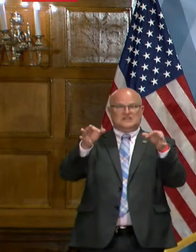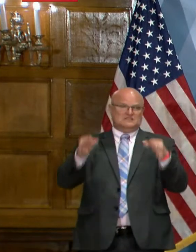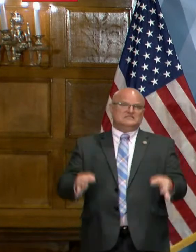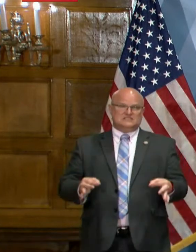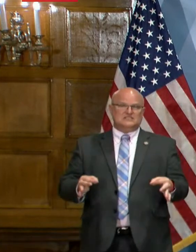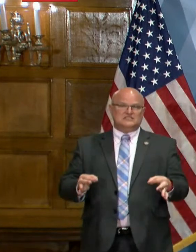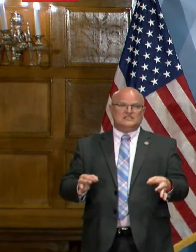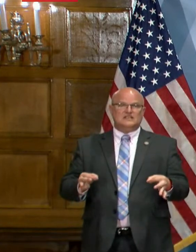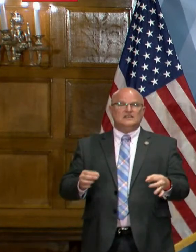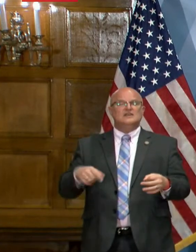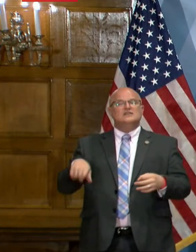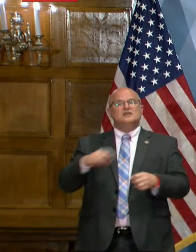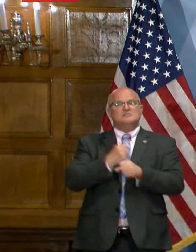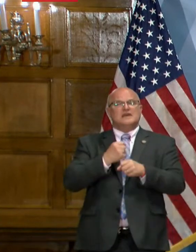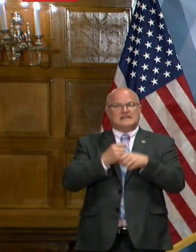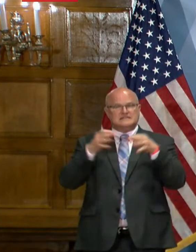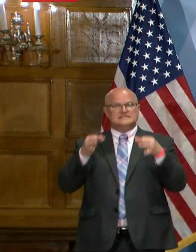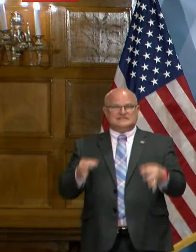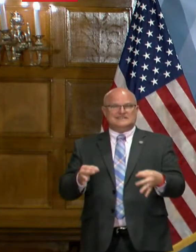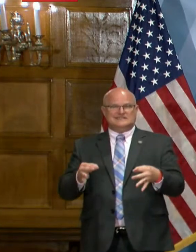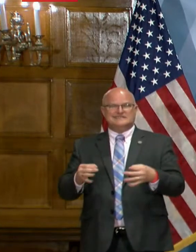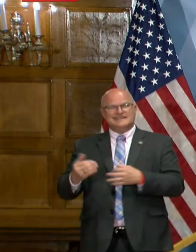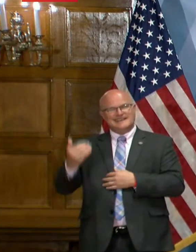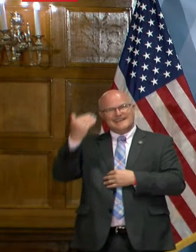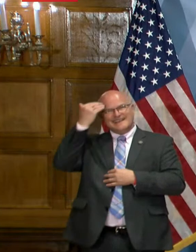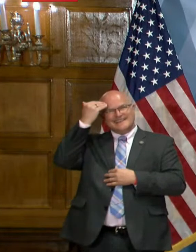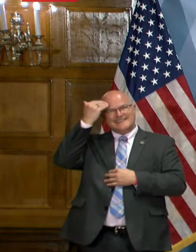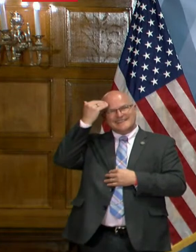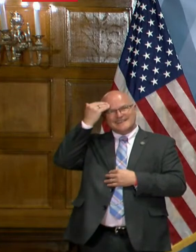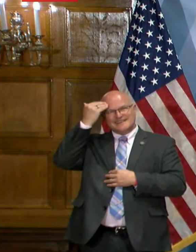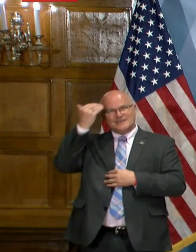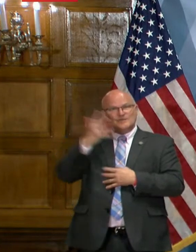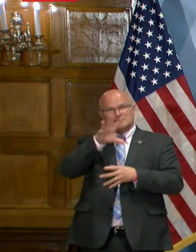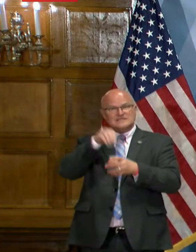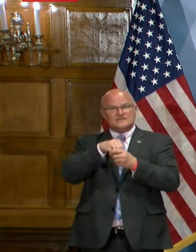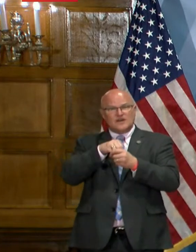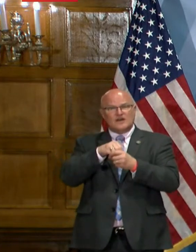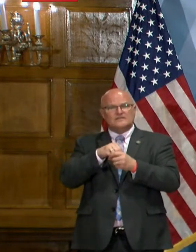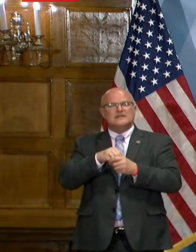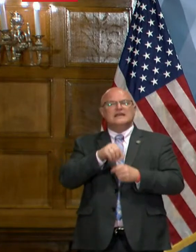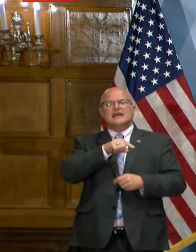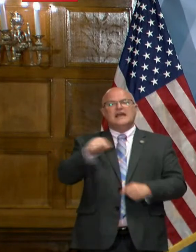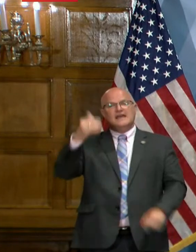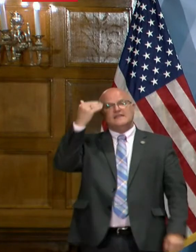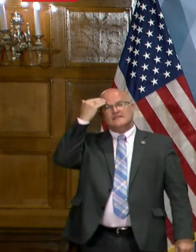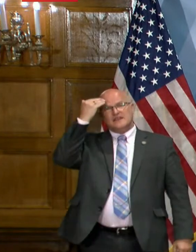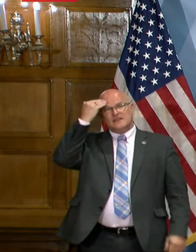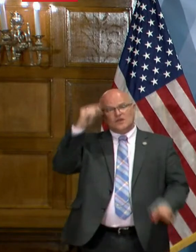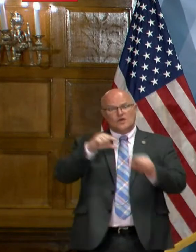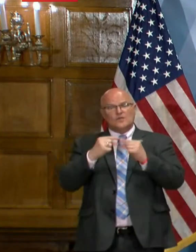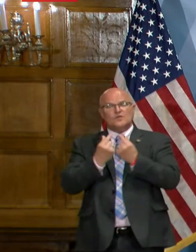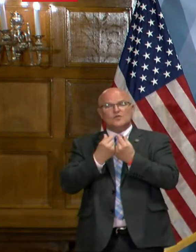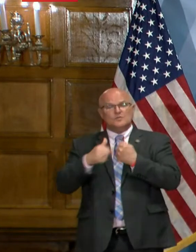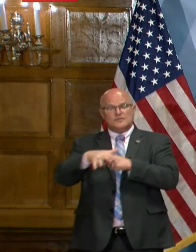policy. So they can make decisions, and they know what's involved in that, and they know the group that they're around, whether